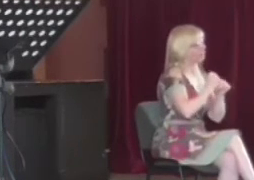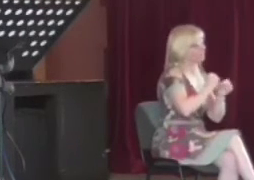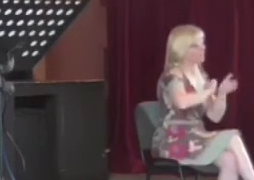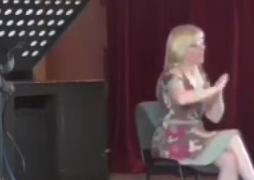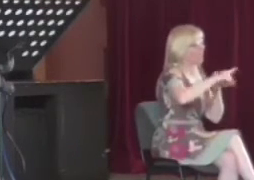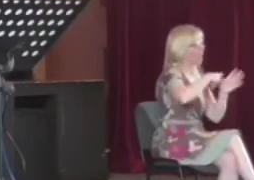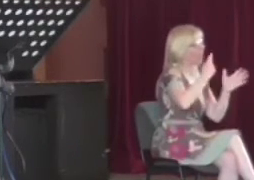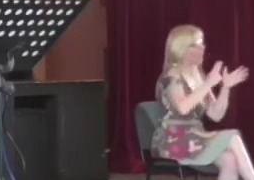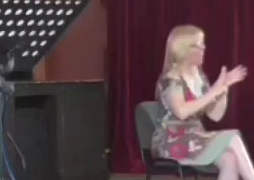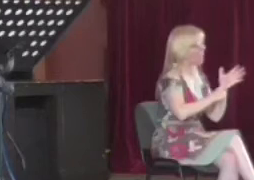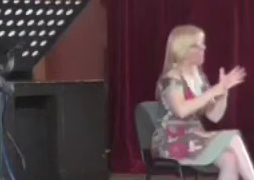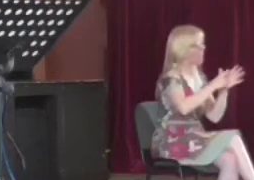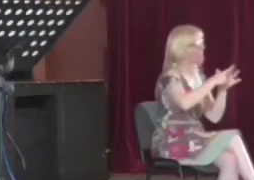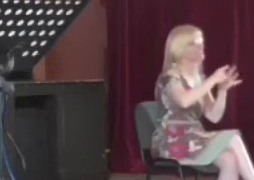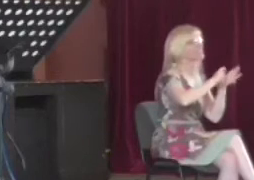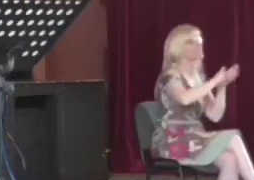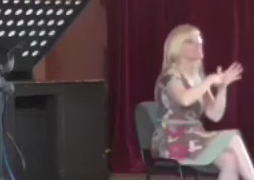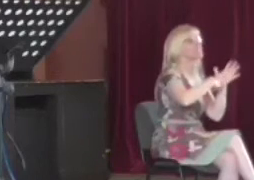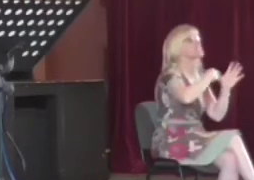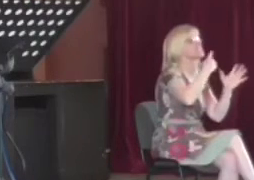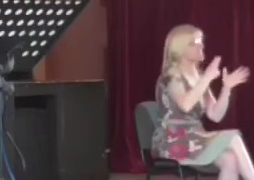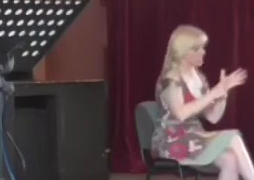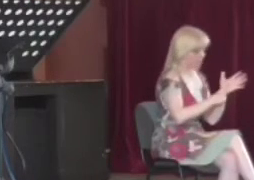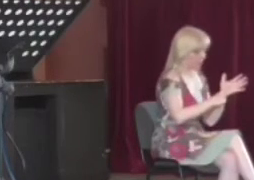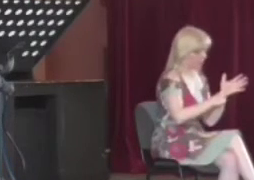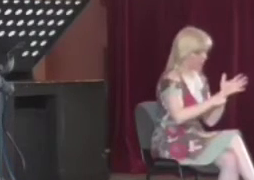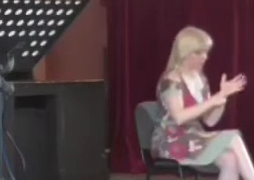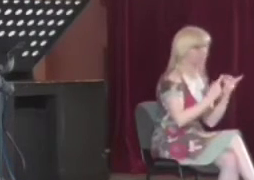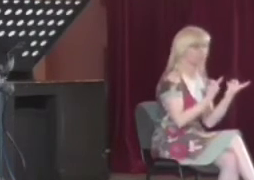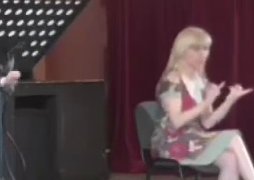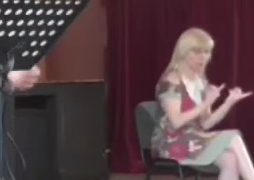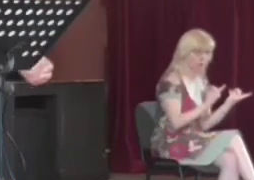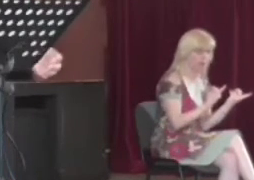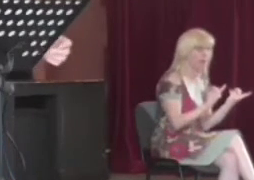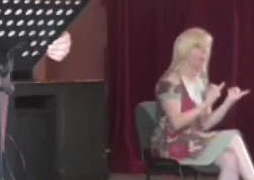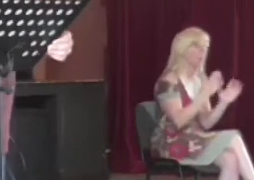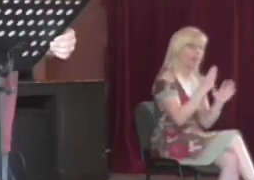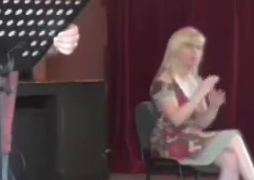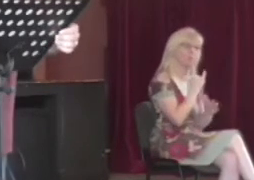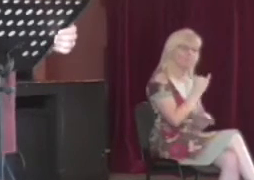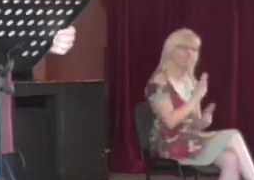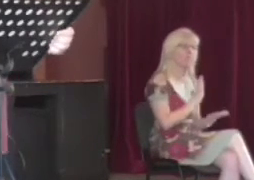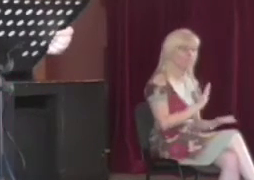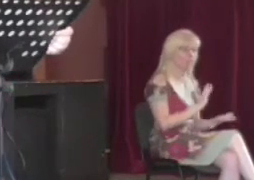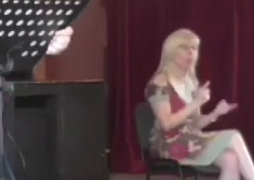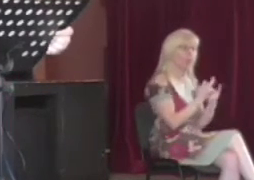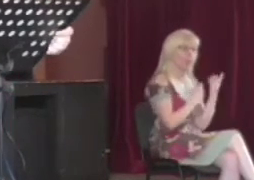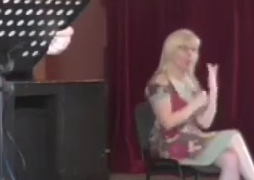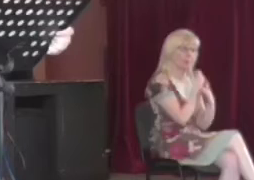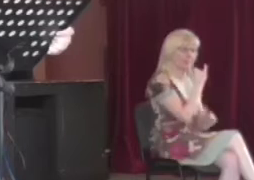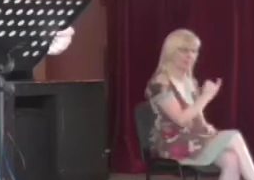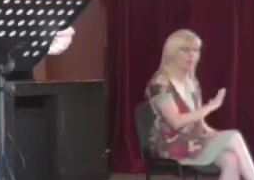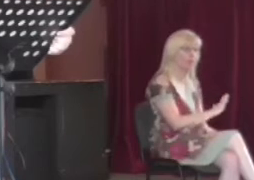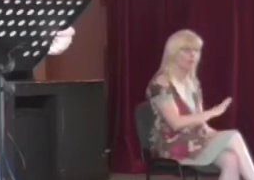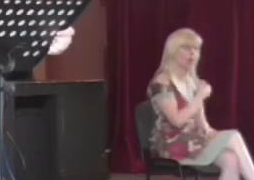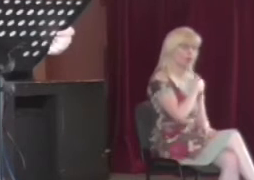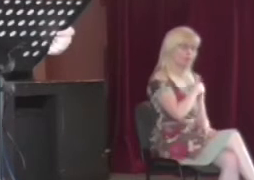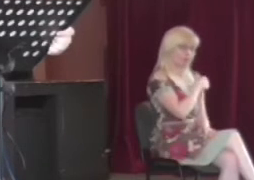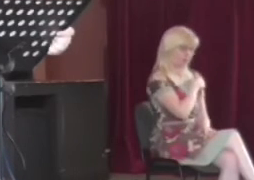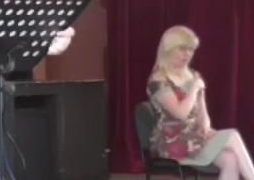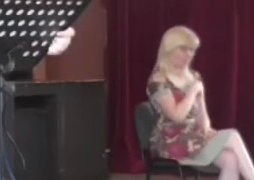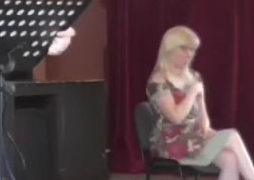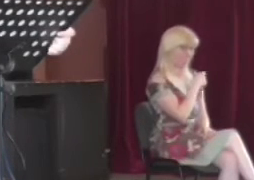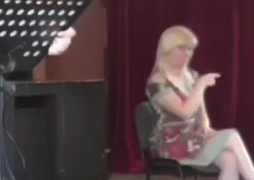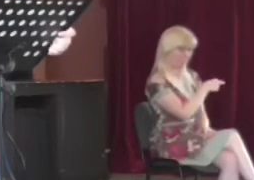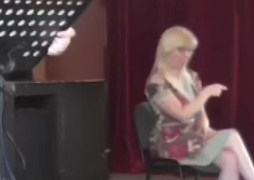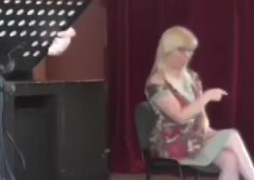So, you will notice when Saul became a Christian, God did not say, become a Christian, and over the next